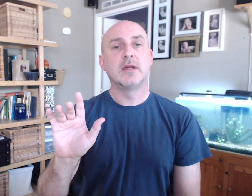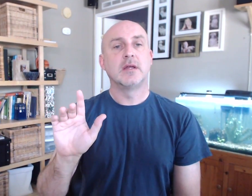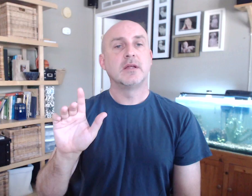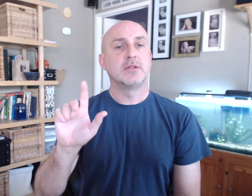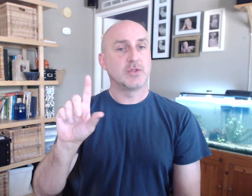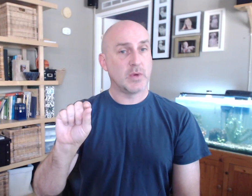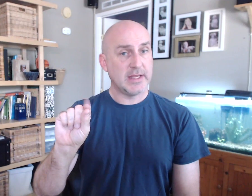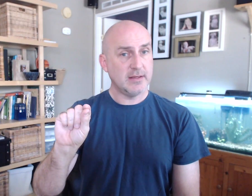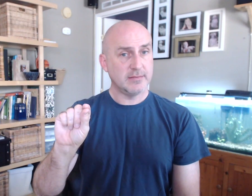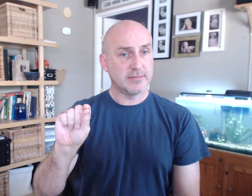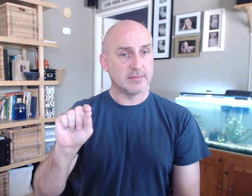20,